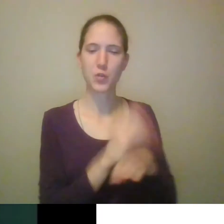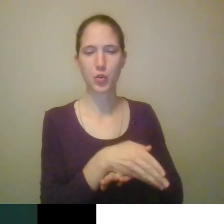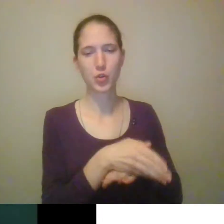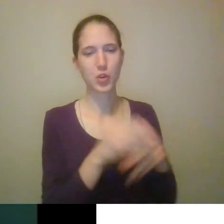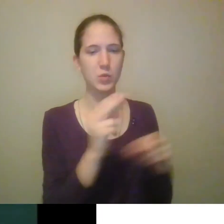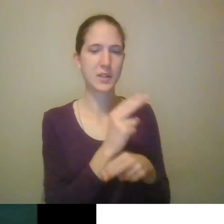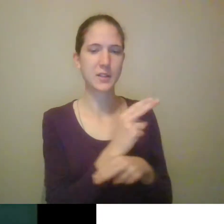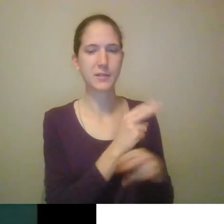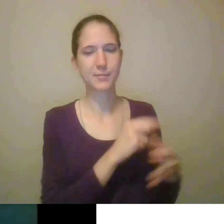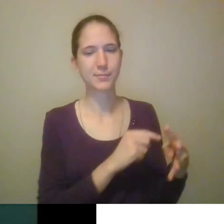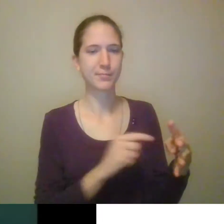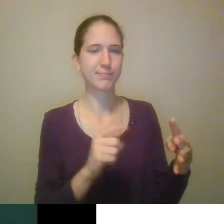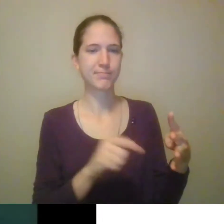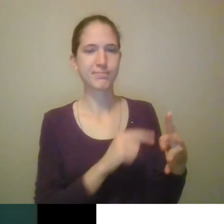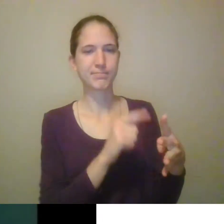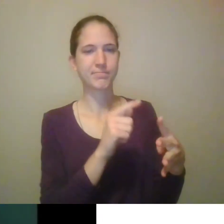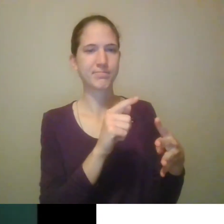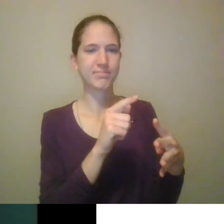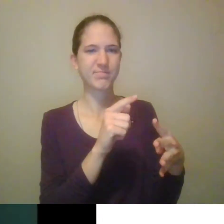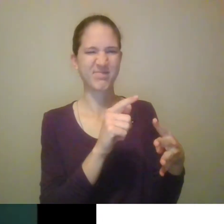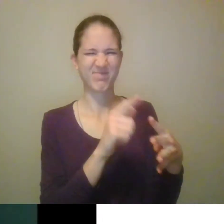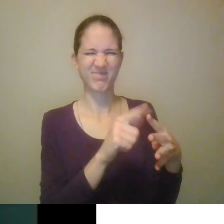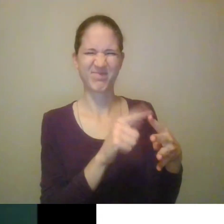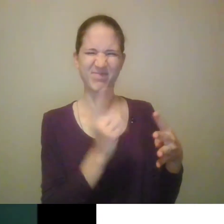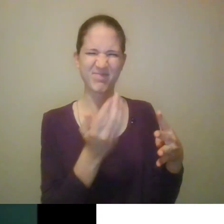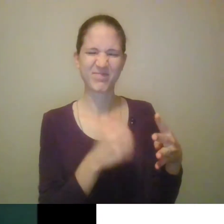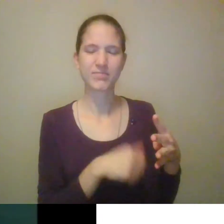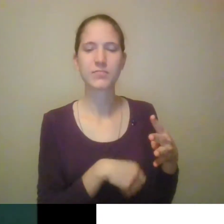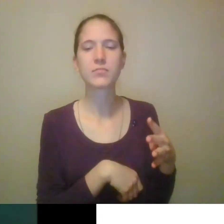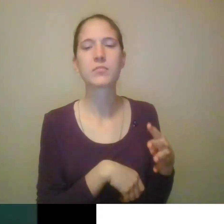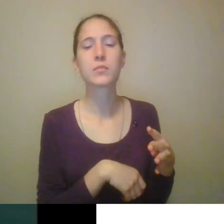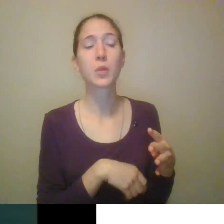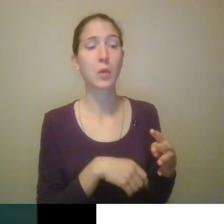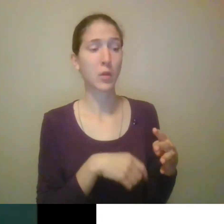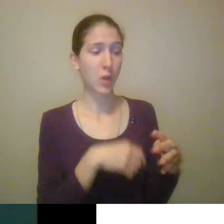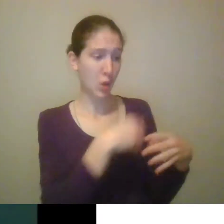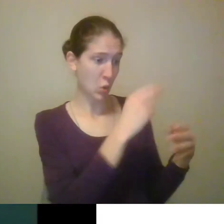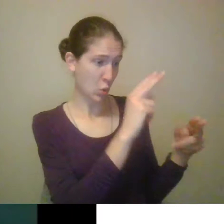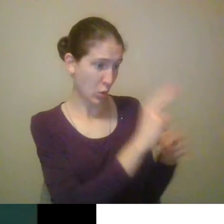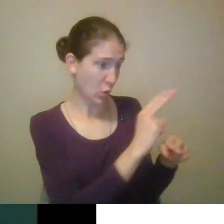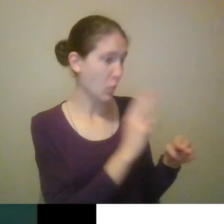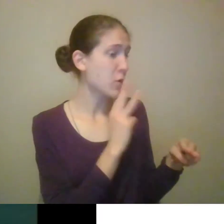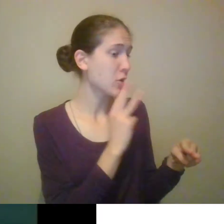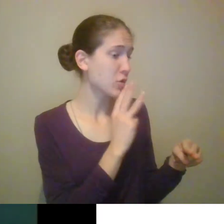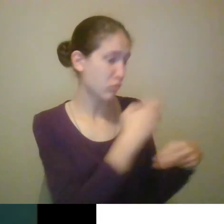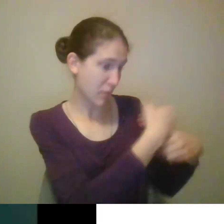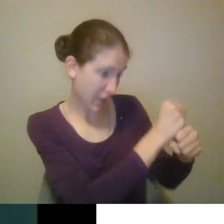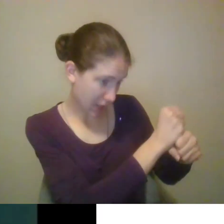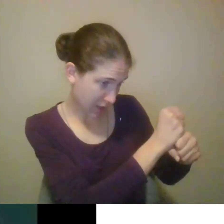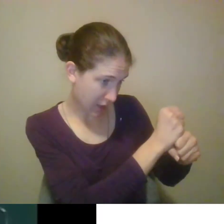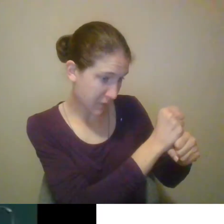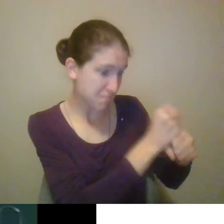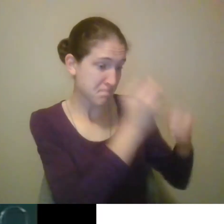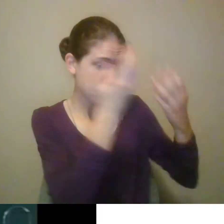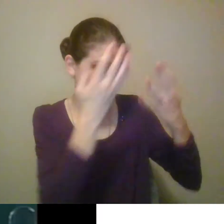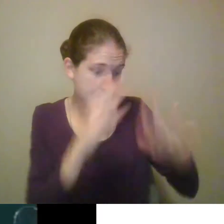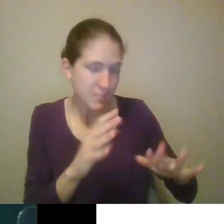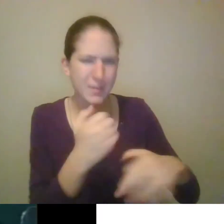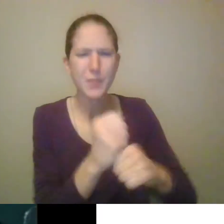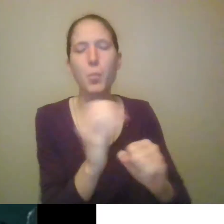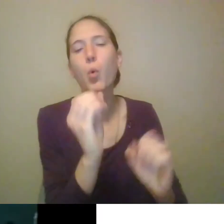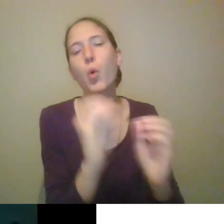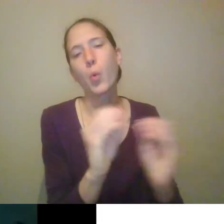Okay, there'll be some leftover water that'll be, that comes out of this whole thing. Okay, so this is